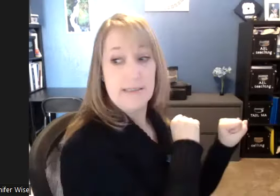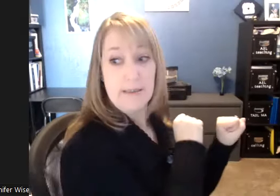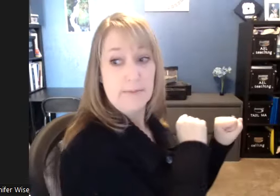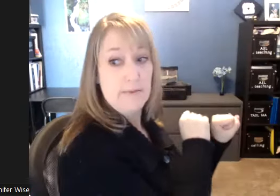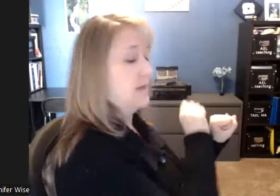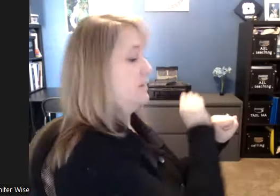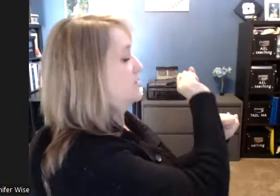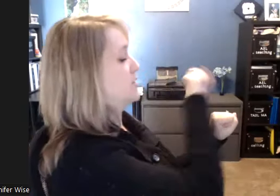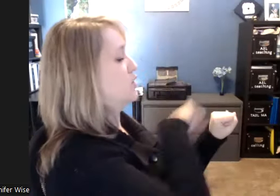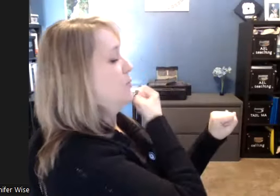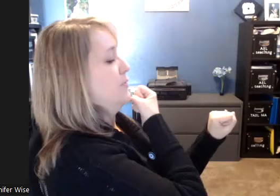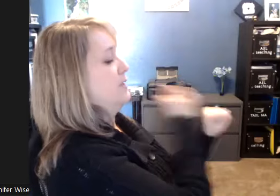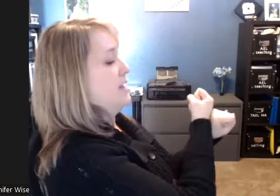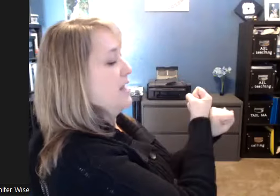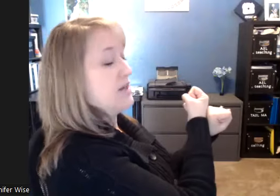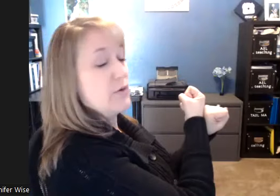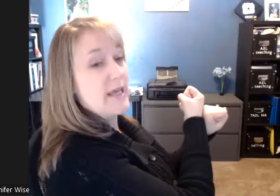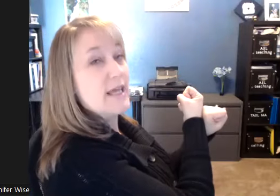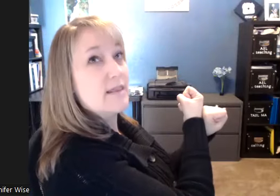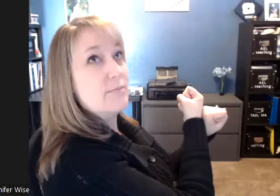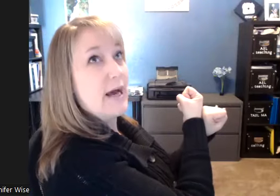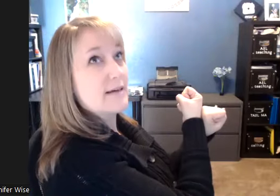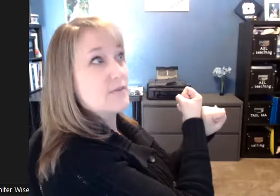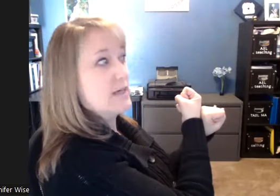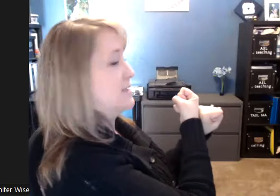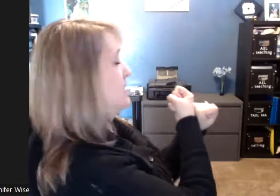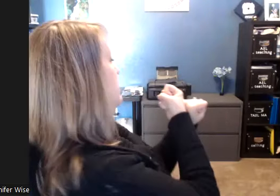see, a little scoop, and then you hit the backs of your hands together.